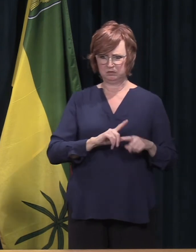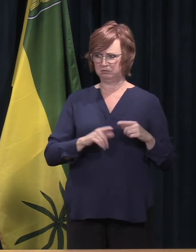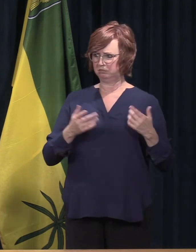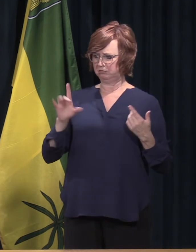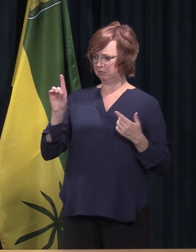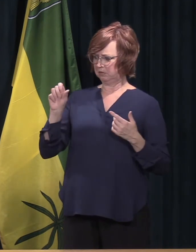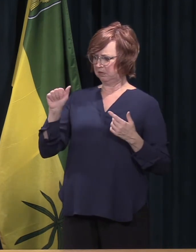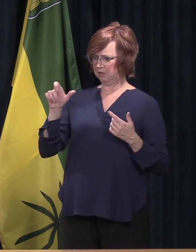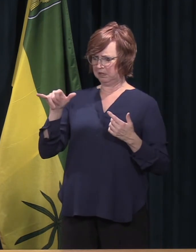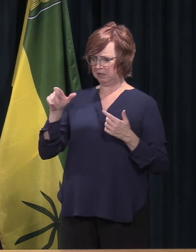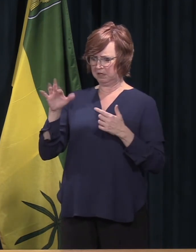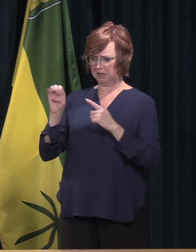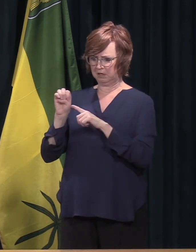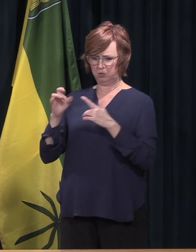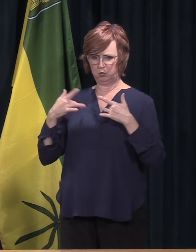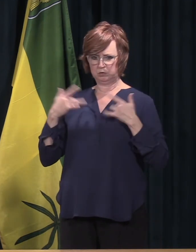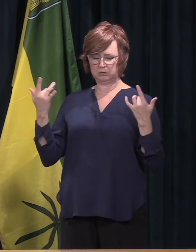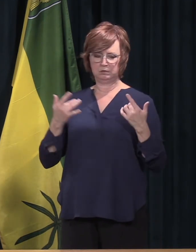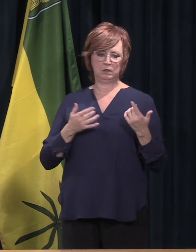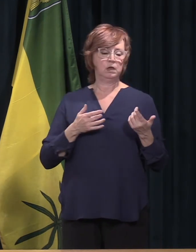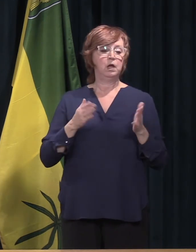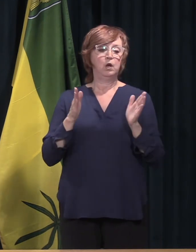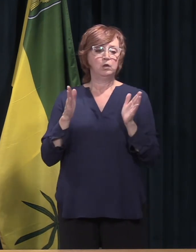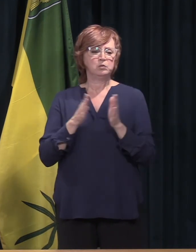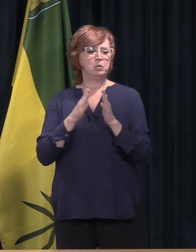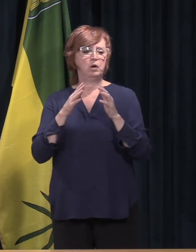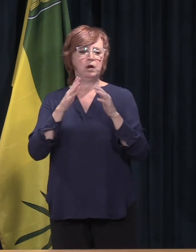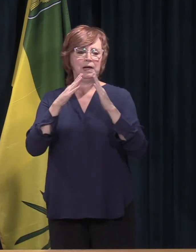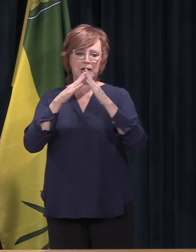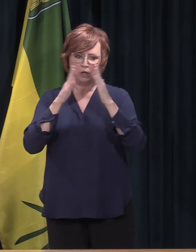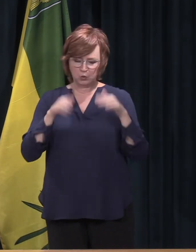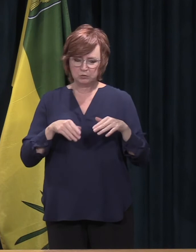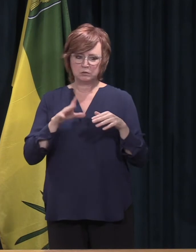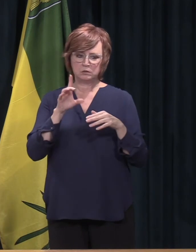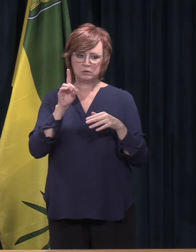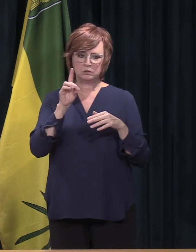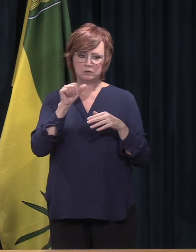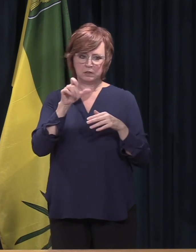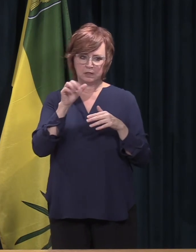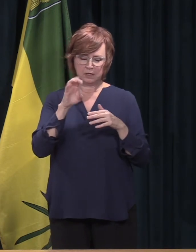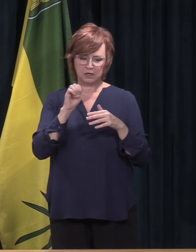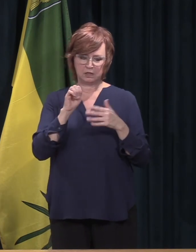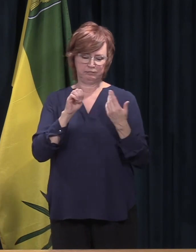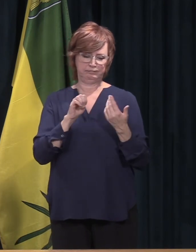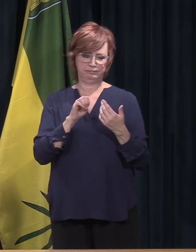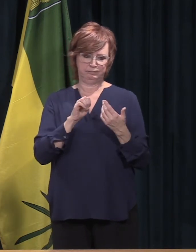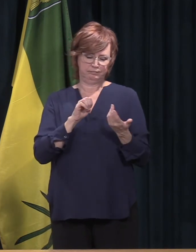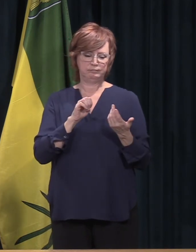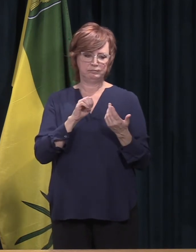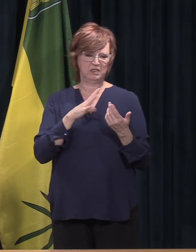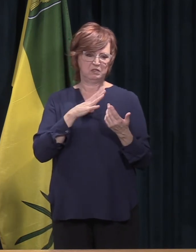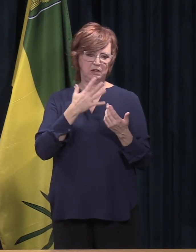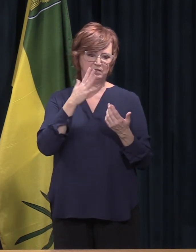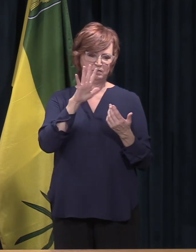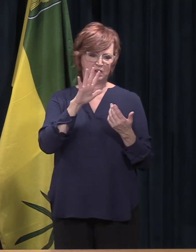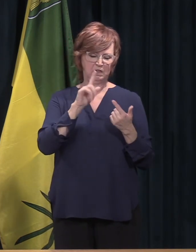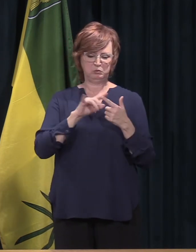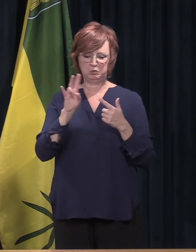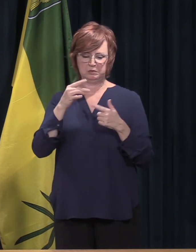people in someone's home. There are some daycares that are large, 100 people, 200 people. Can you split